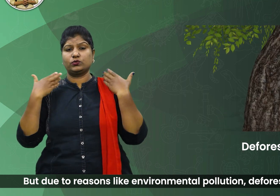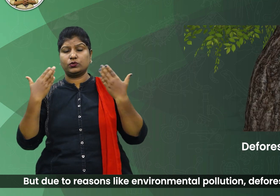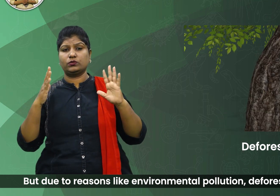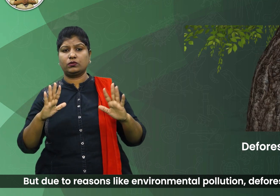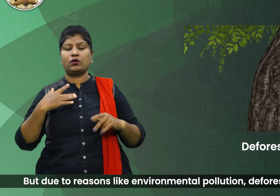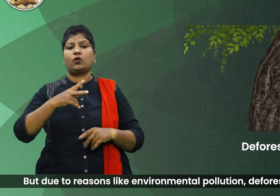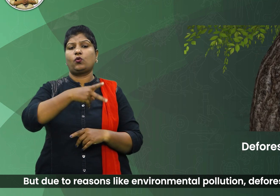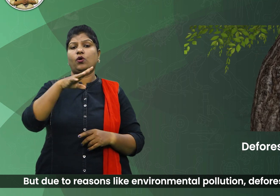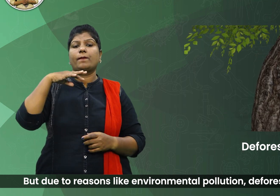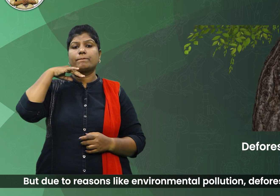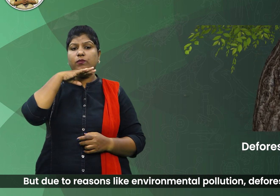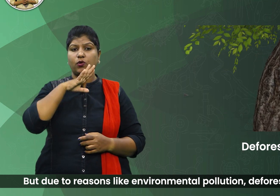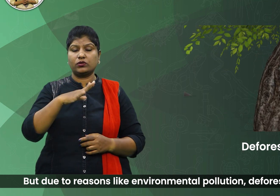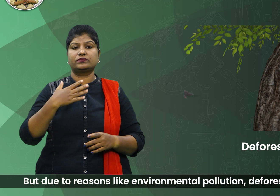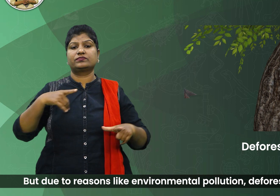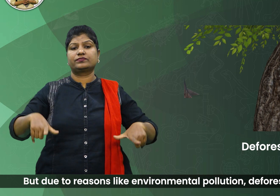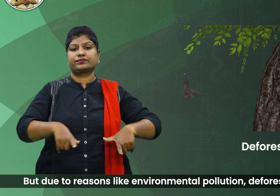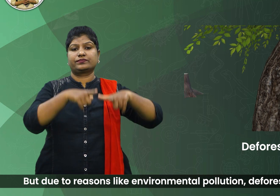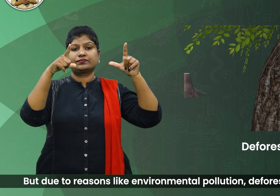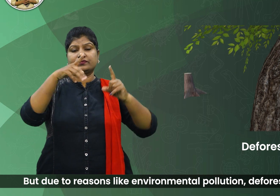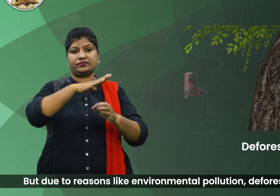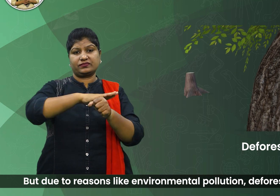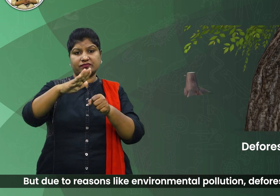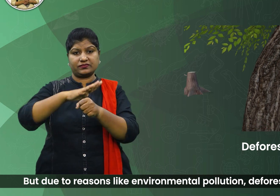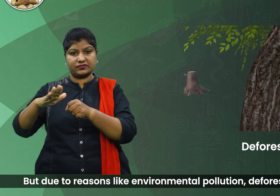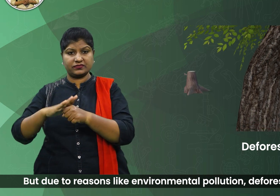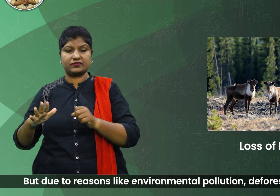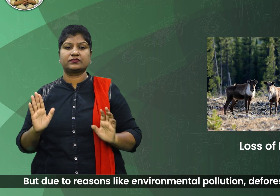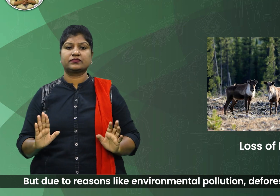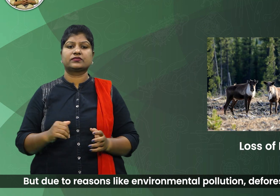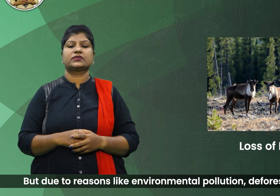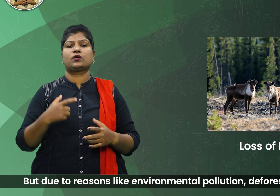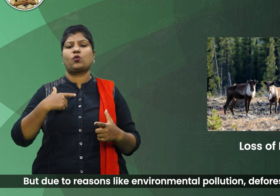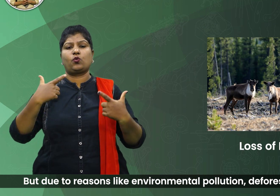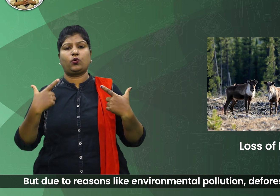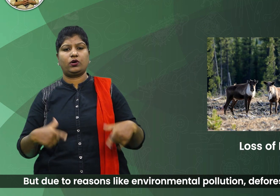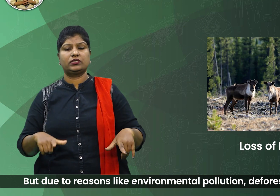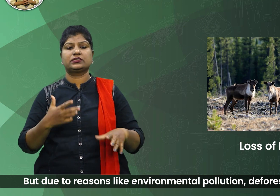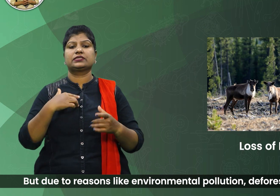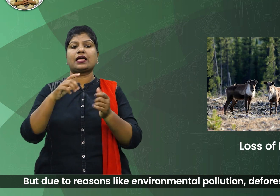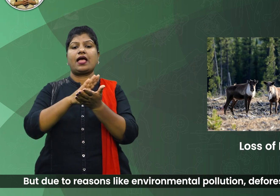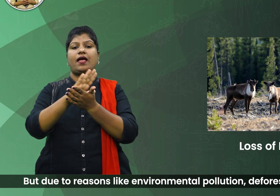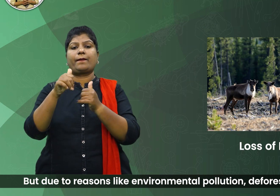deforestation, loss of habitat,